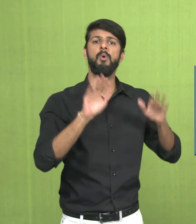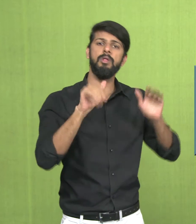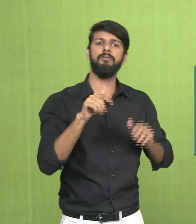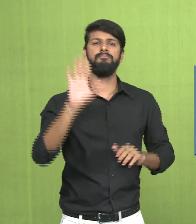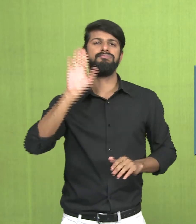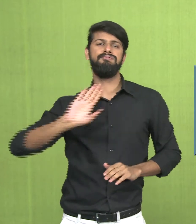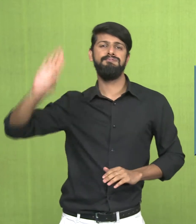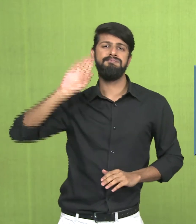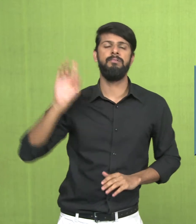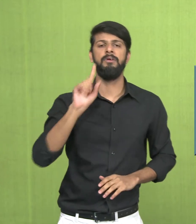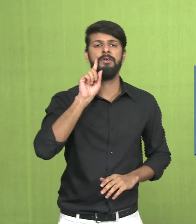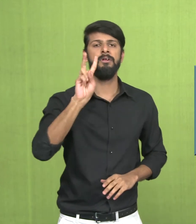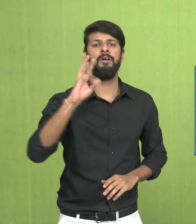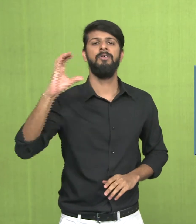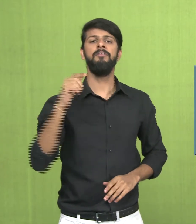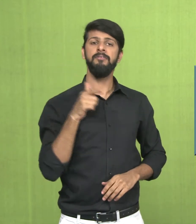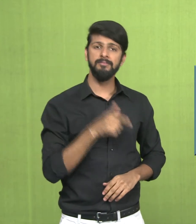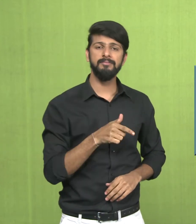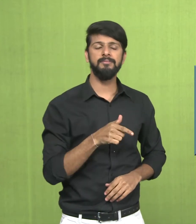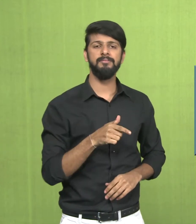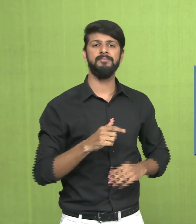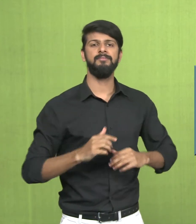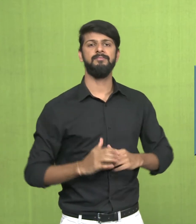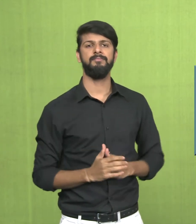Things would be exchanged on the basis of need.